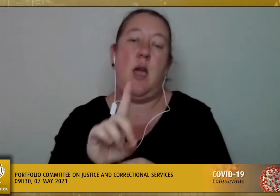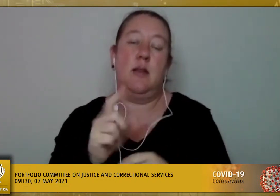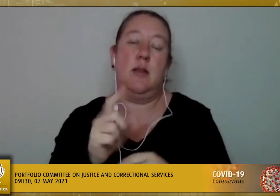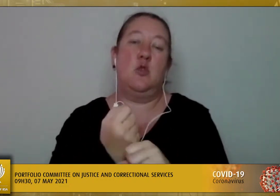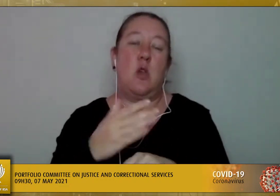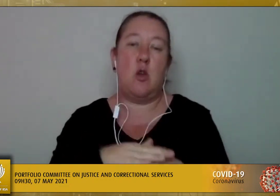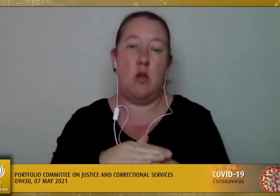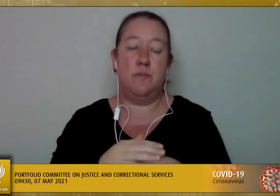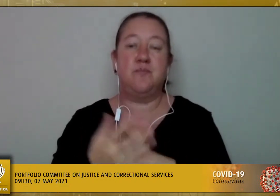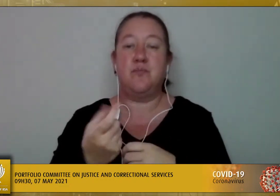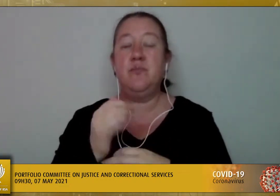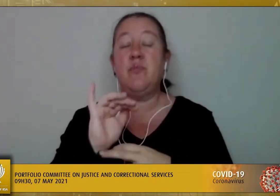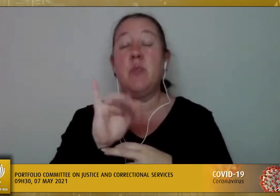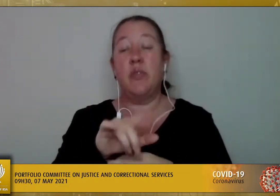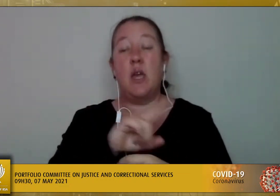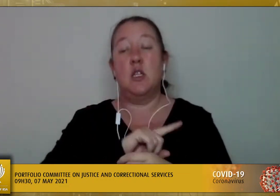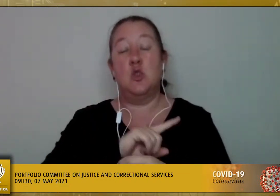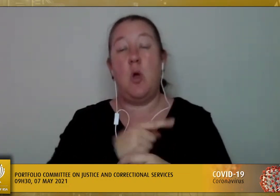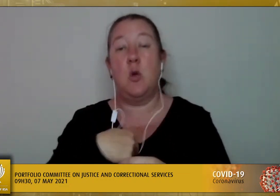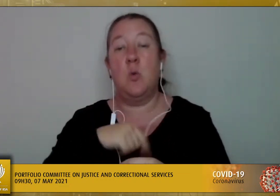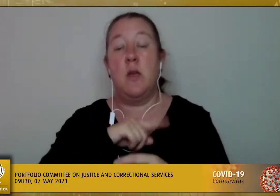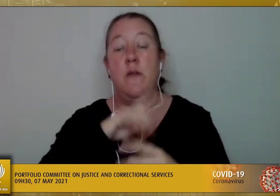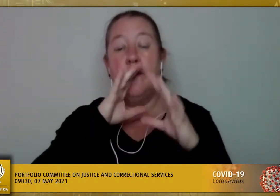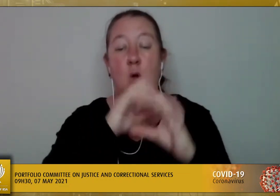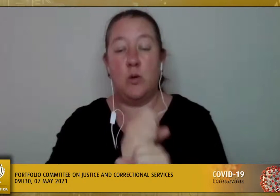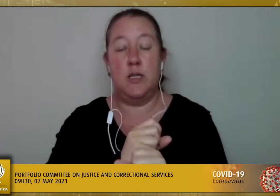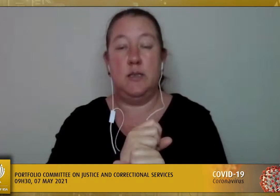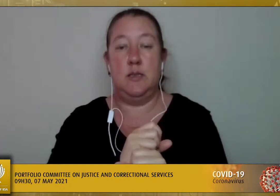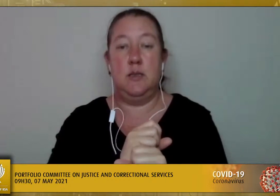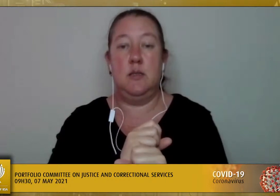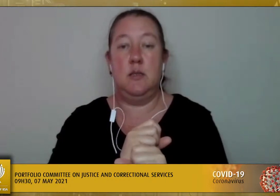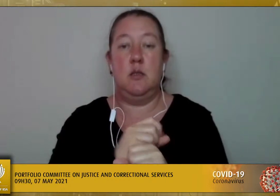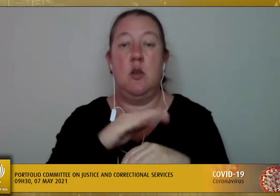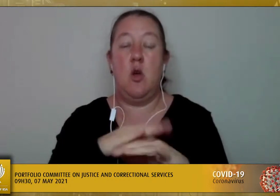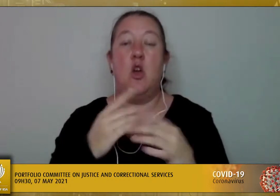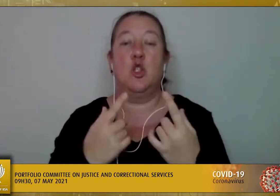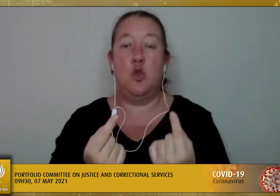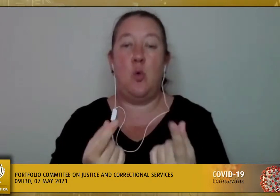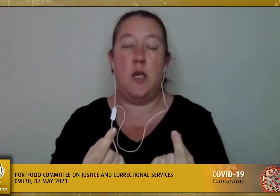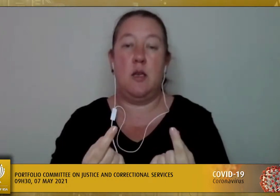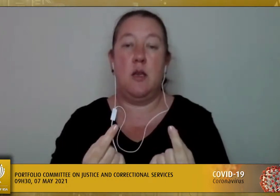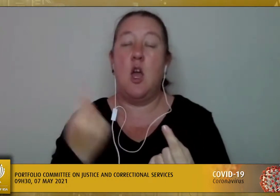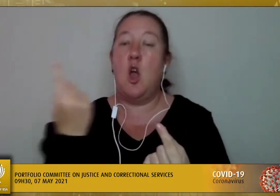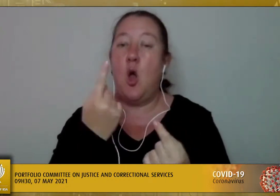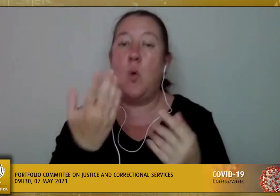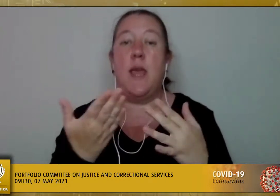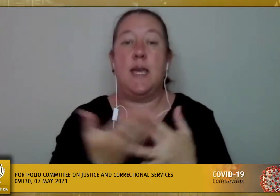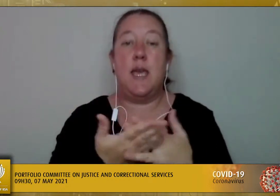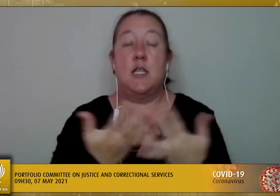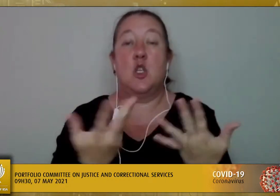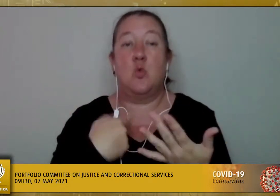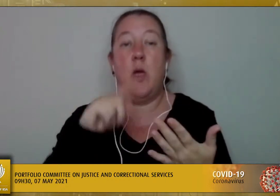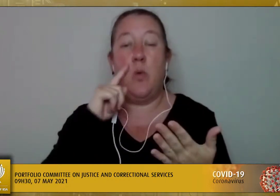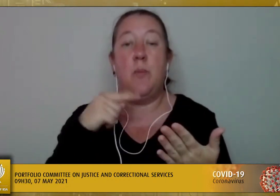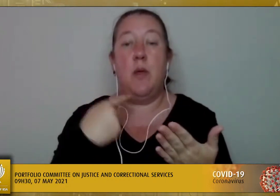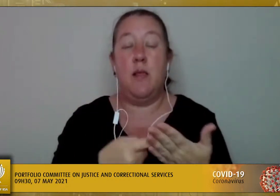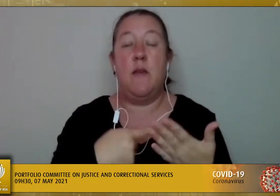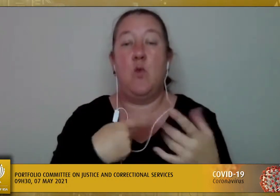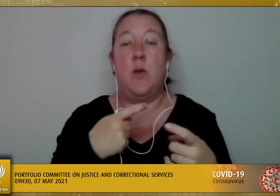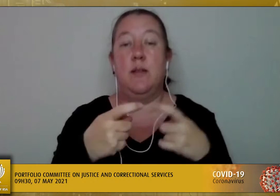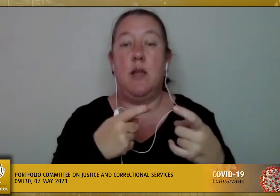on so that's why we have focused um on doing only cases where we believe we are